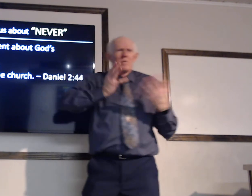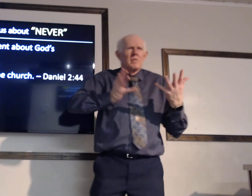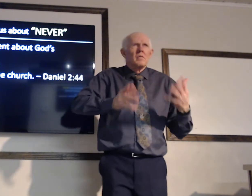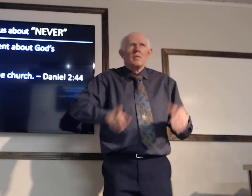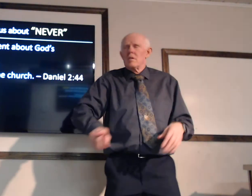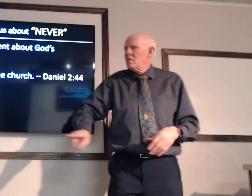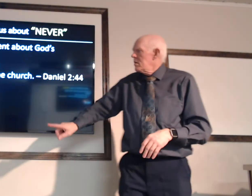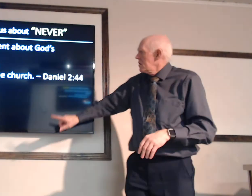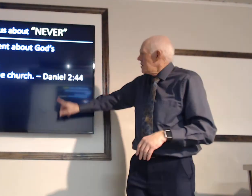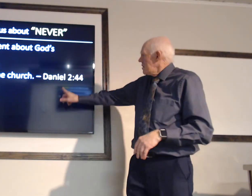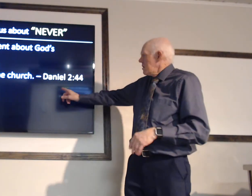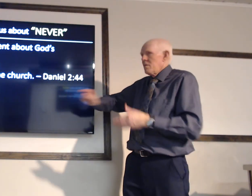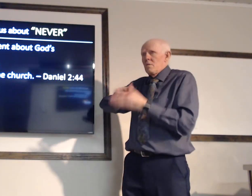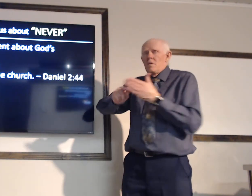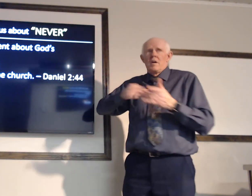Kingdom of God.